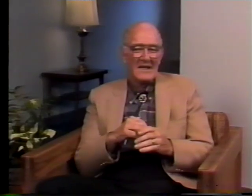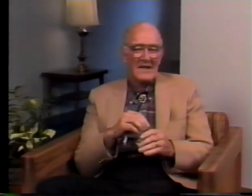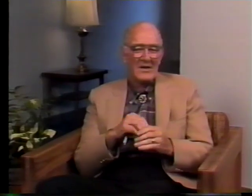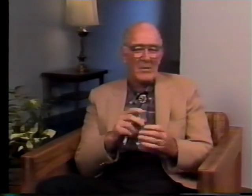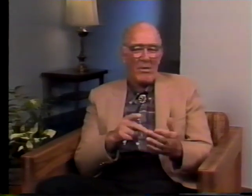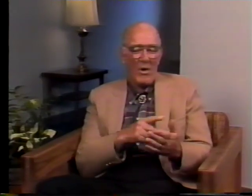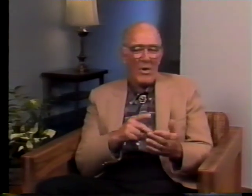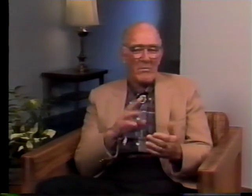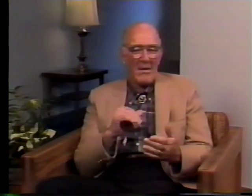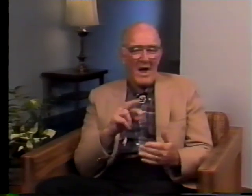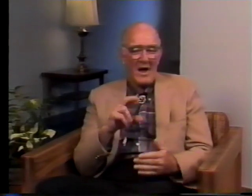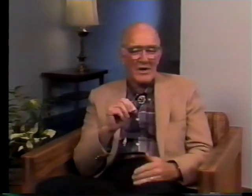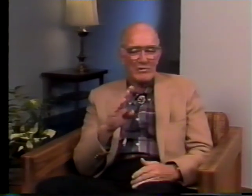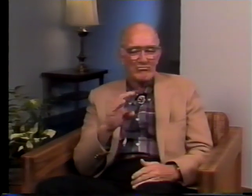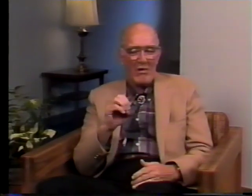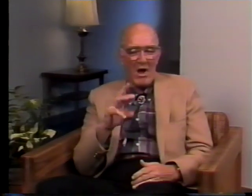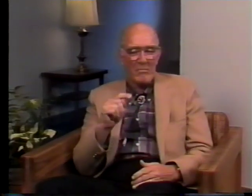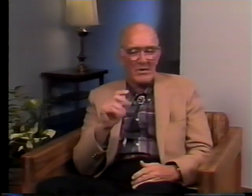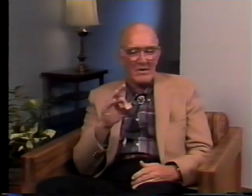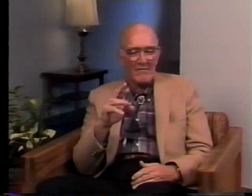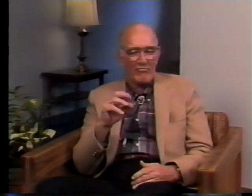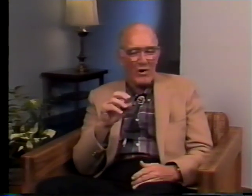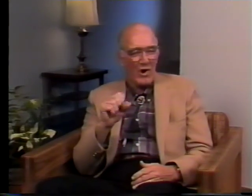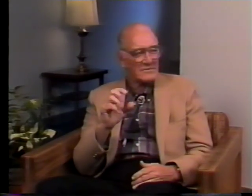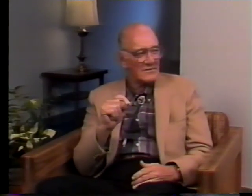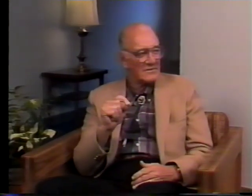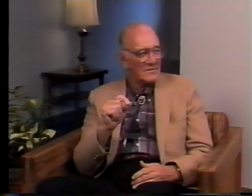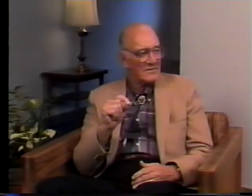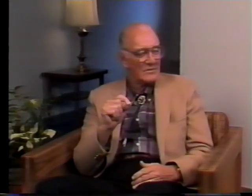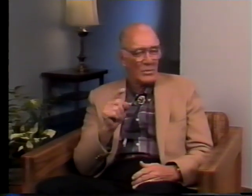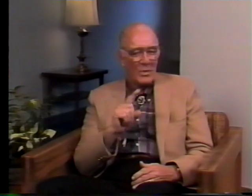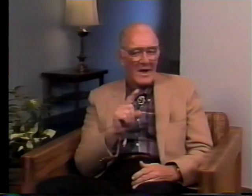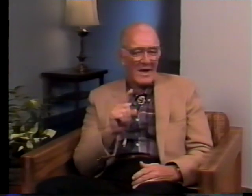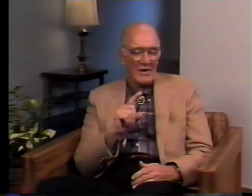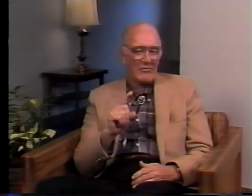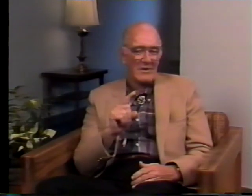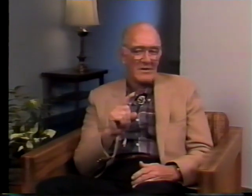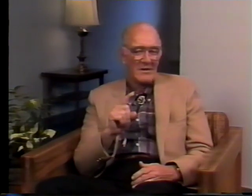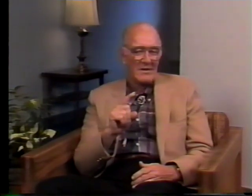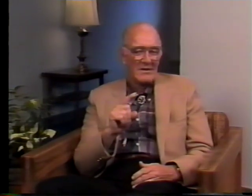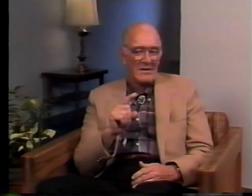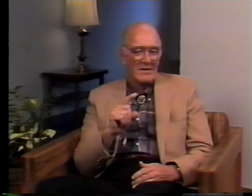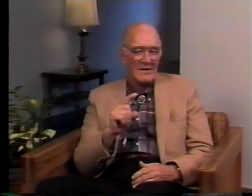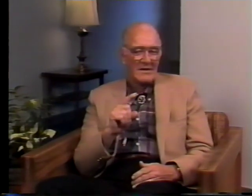in the poem by Robert the Frost, where,